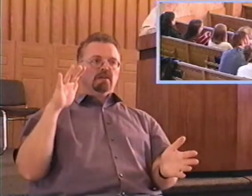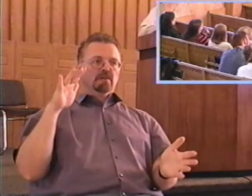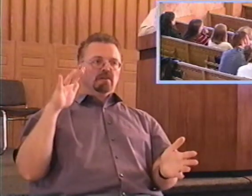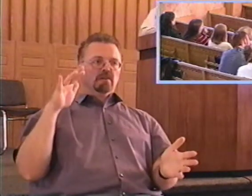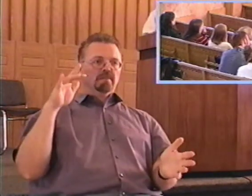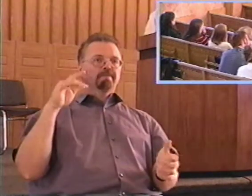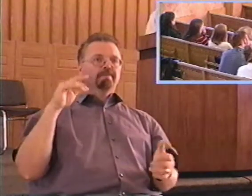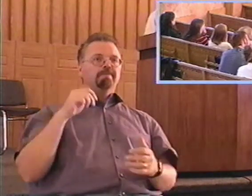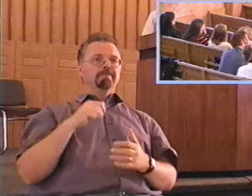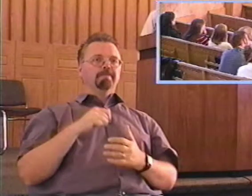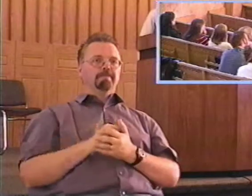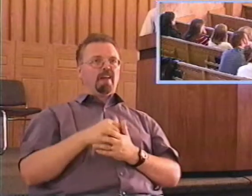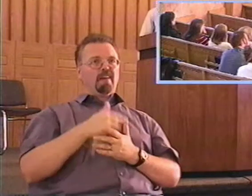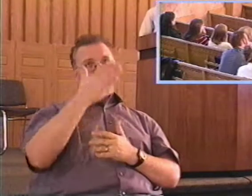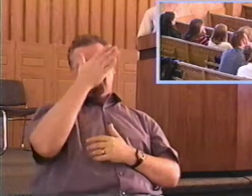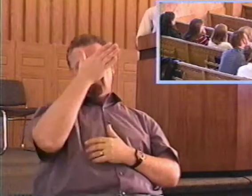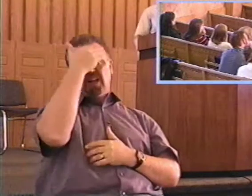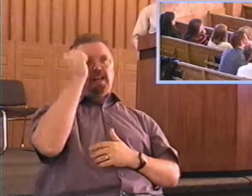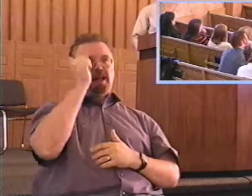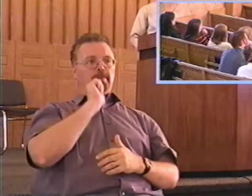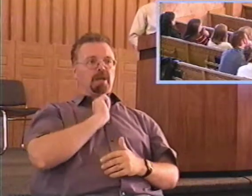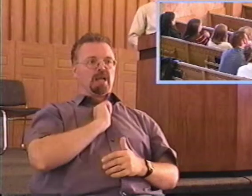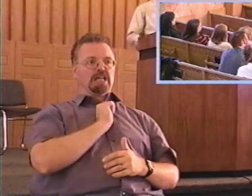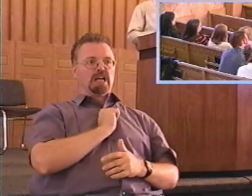even myself.